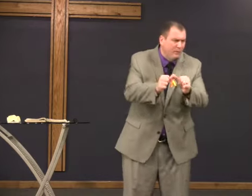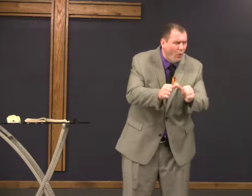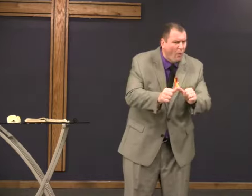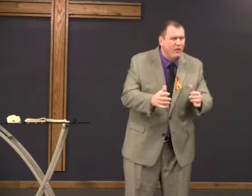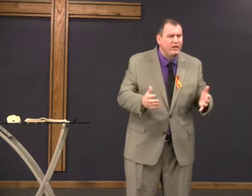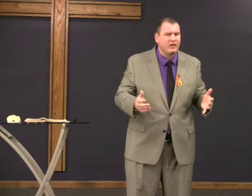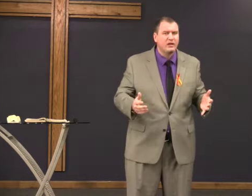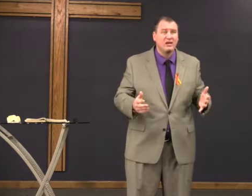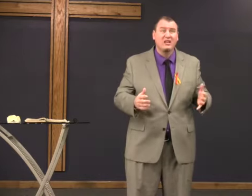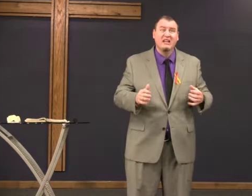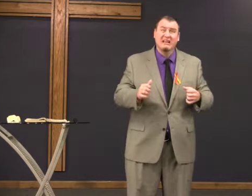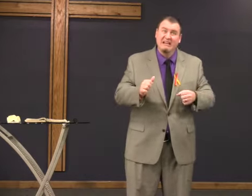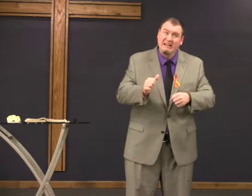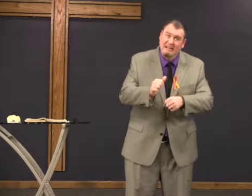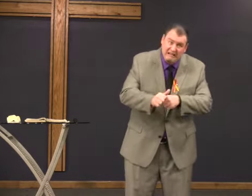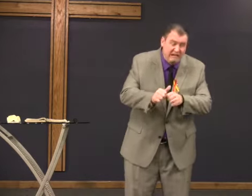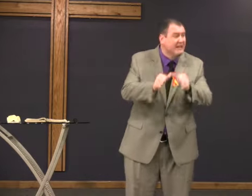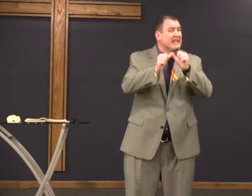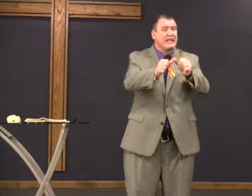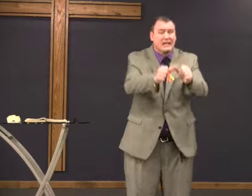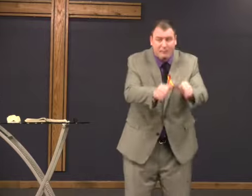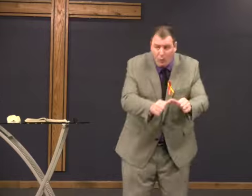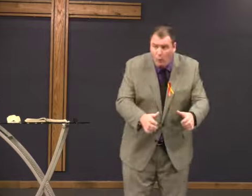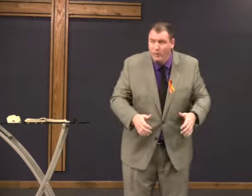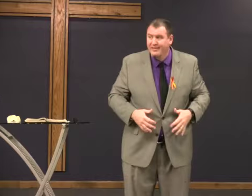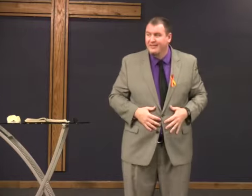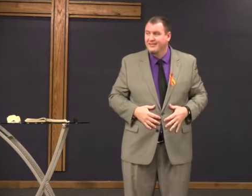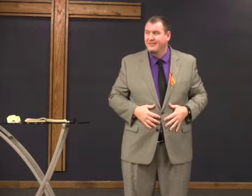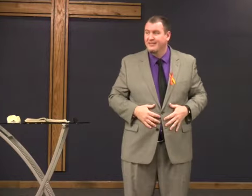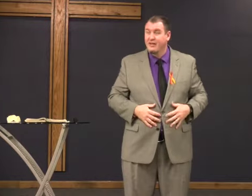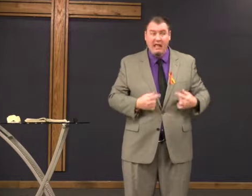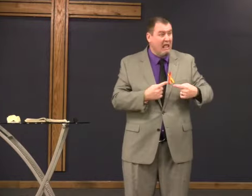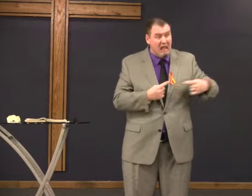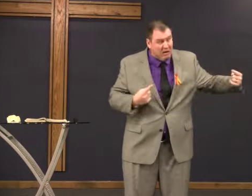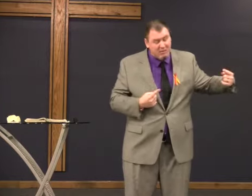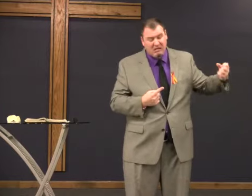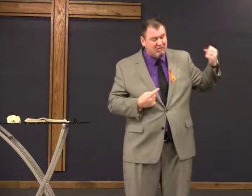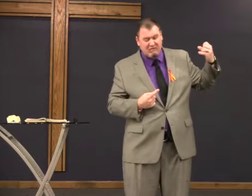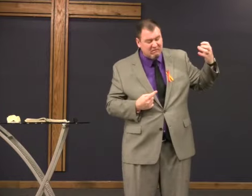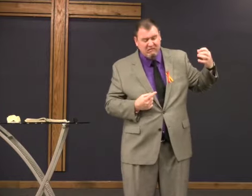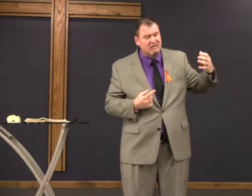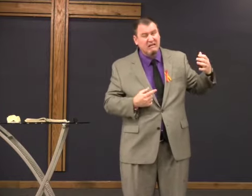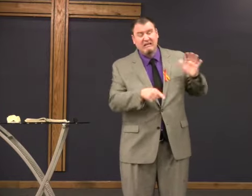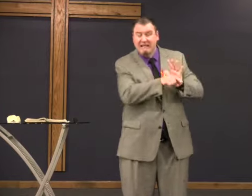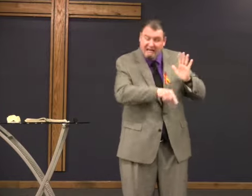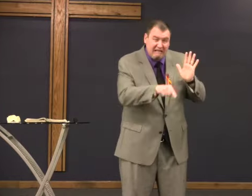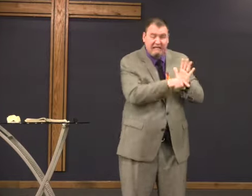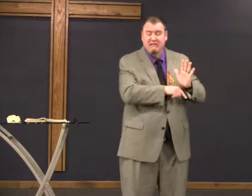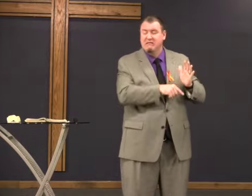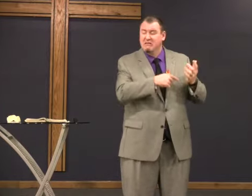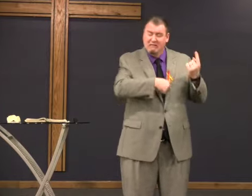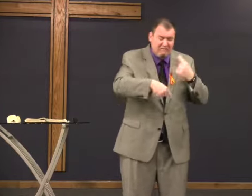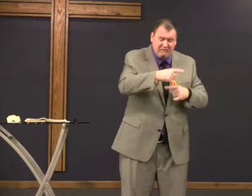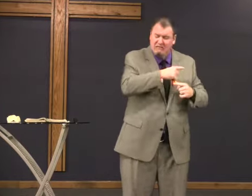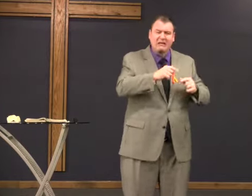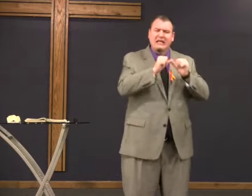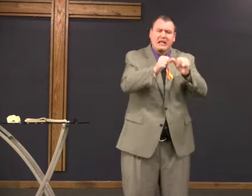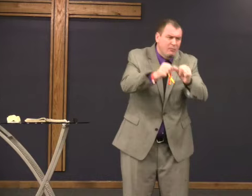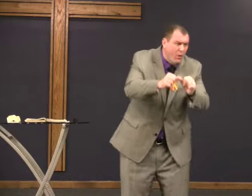You feel tired? Keep going. You do all the work? Keep going. Oh, enemy, negativity,